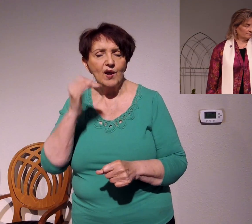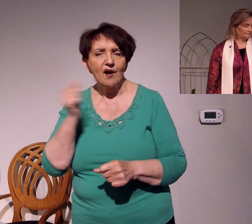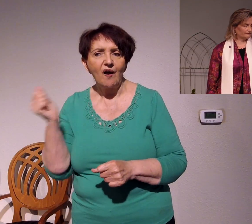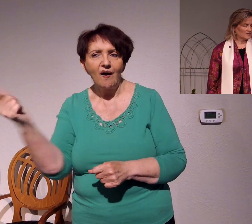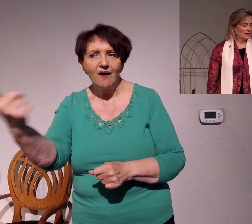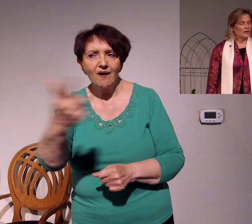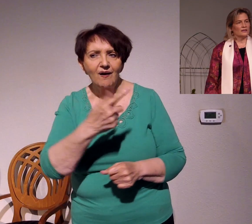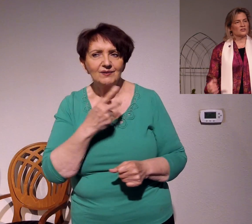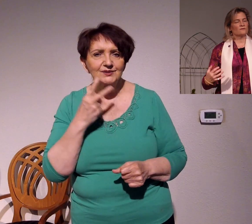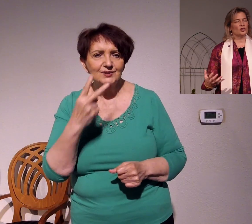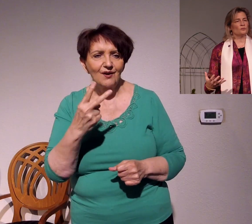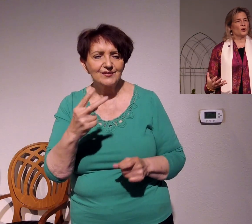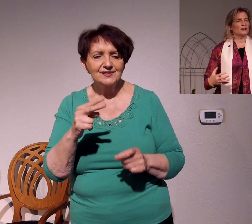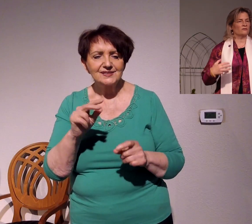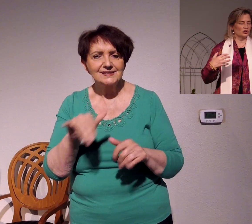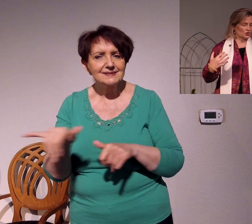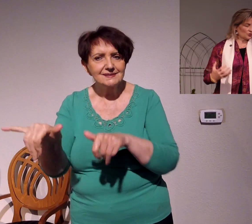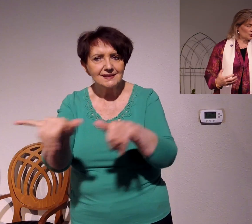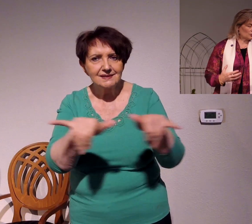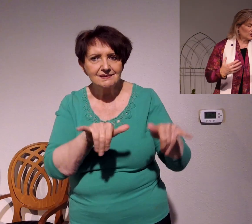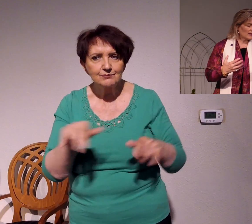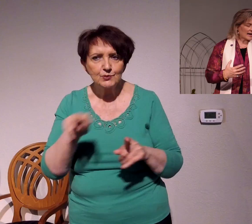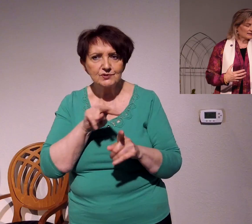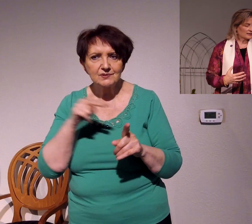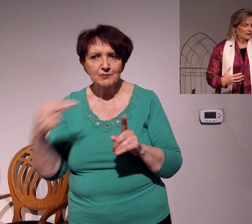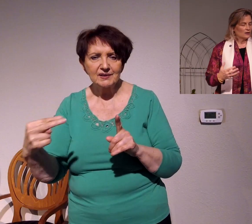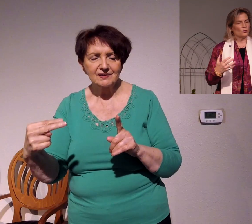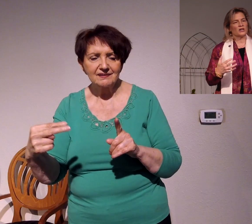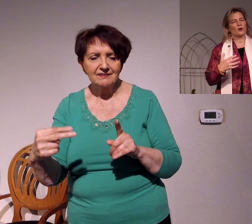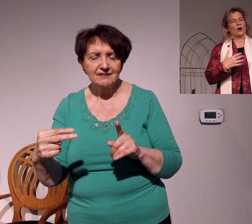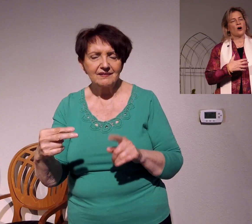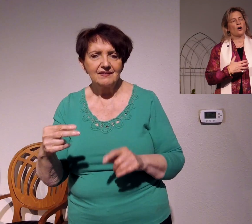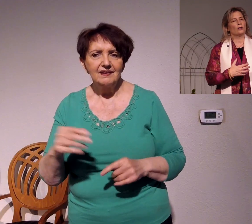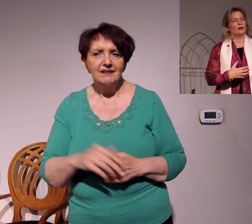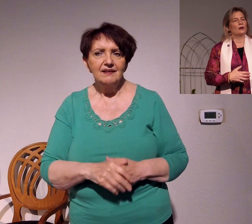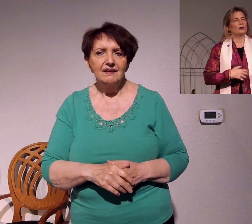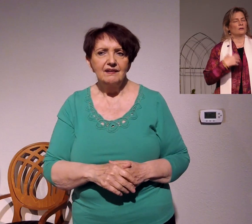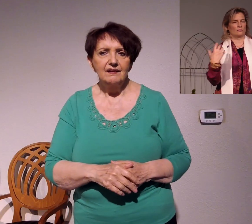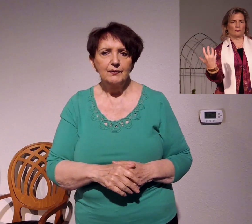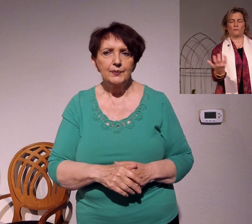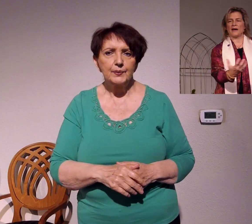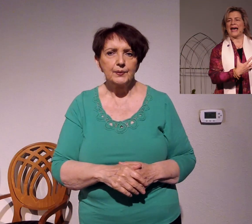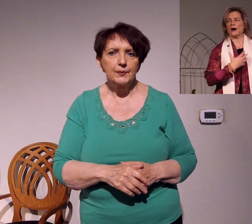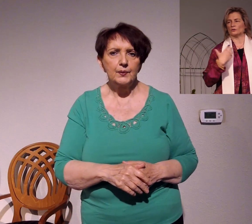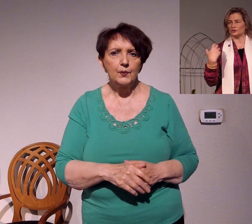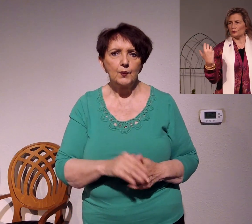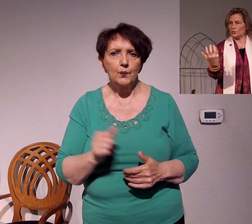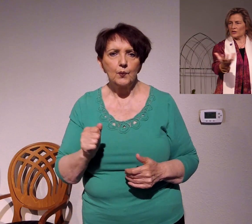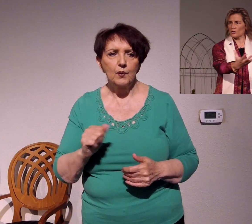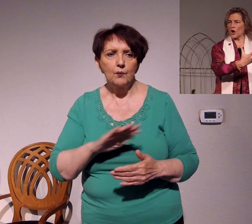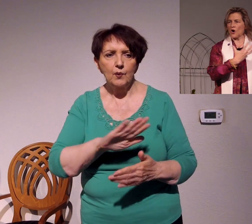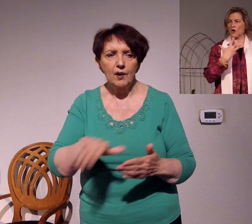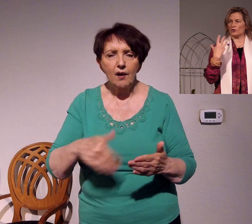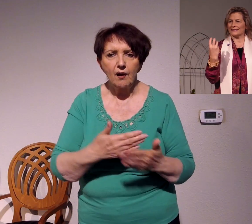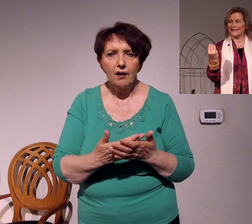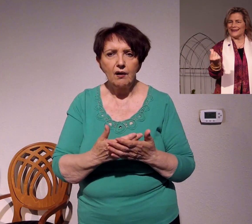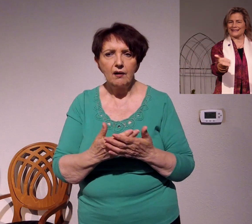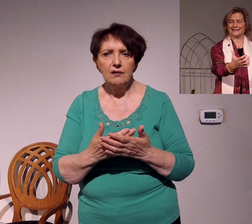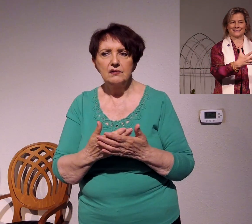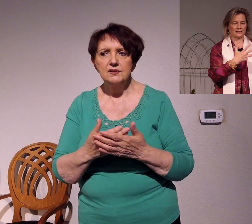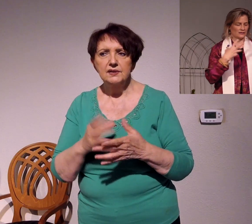Woo. This viewpoint of the truth that we are all bound, we are